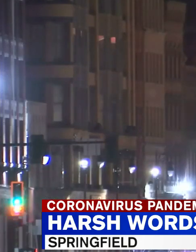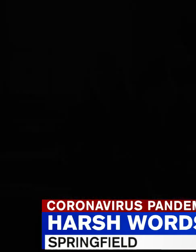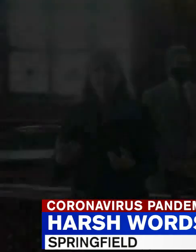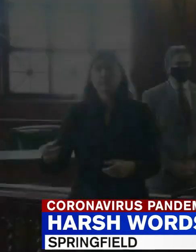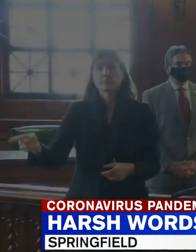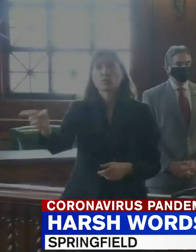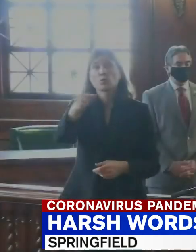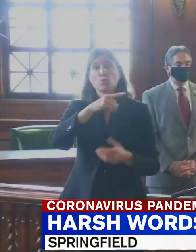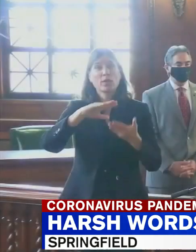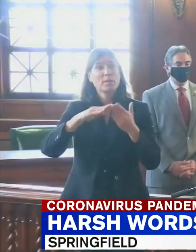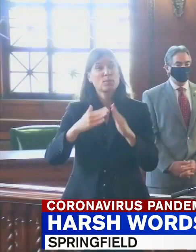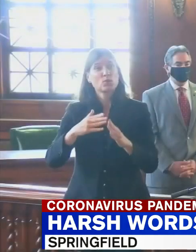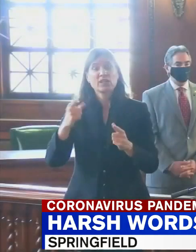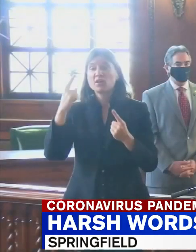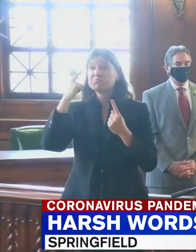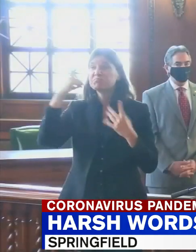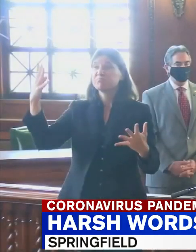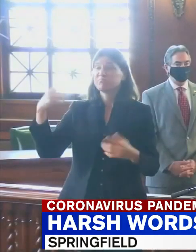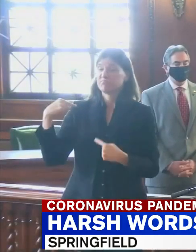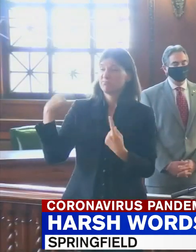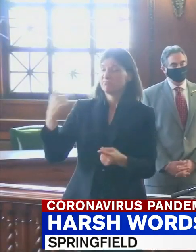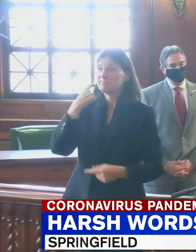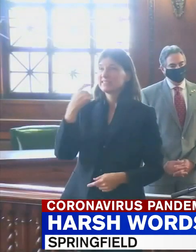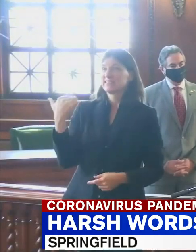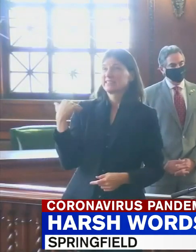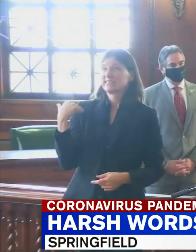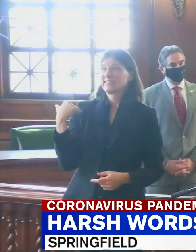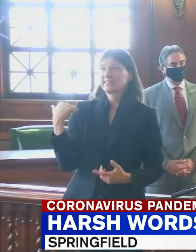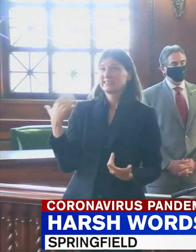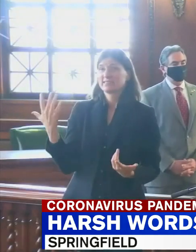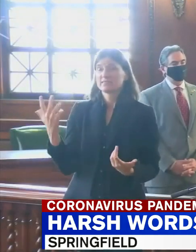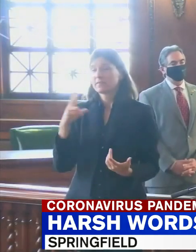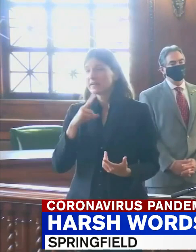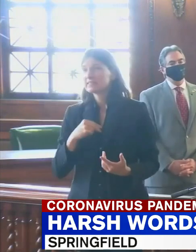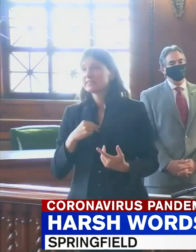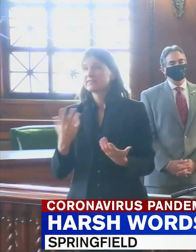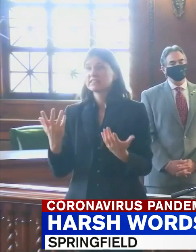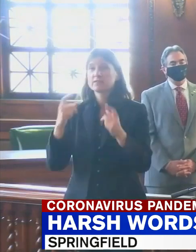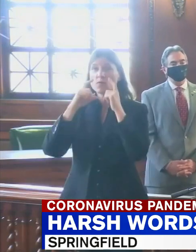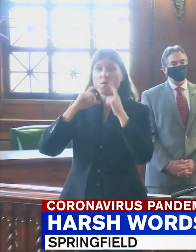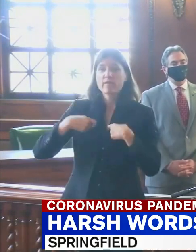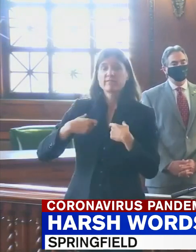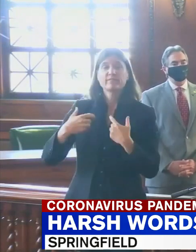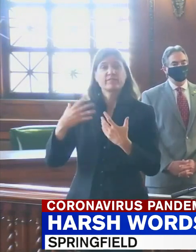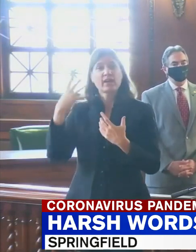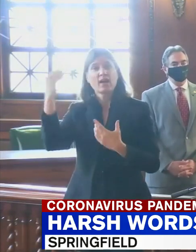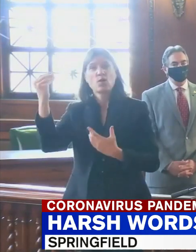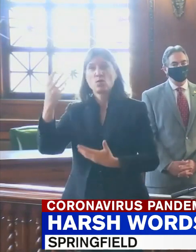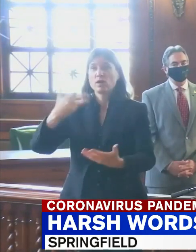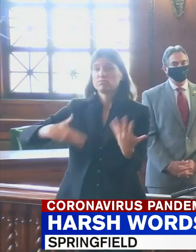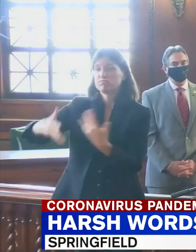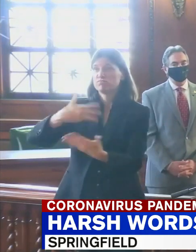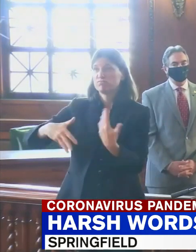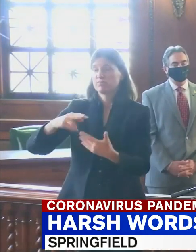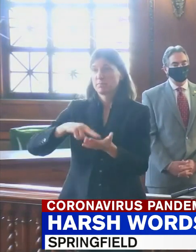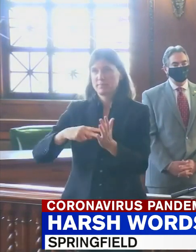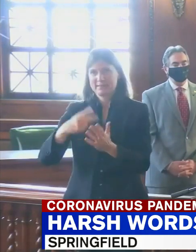start stepping up. Everyone has a role to play to get up our, game and to slow the